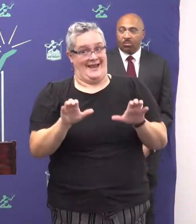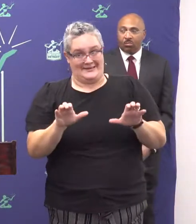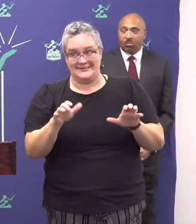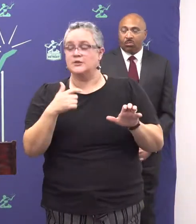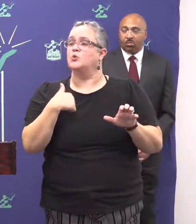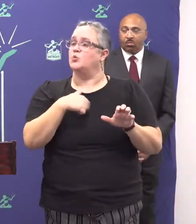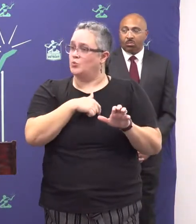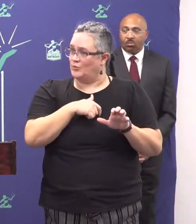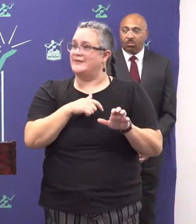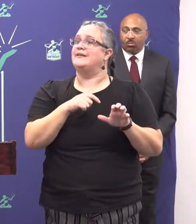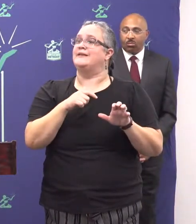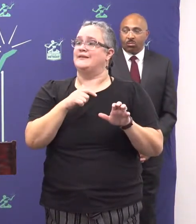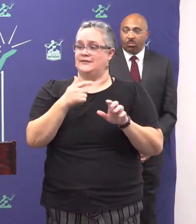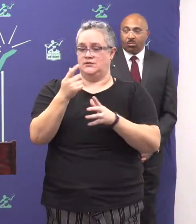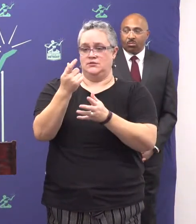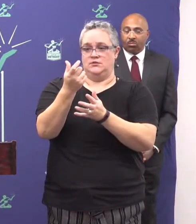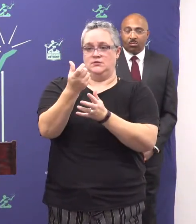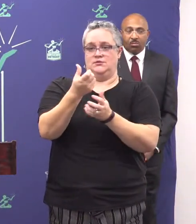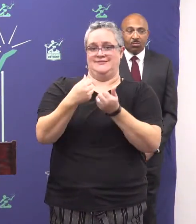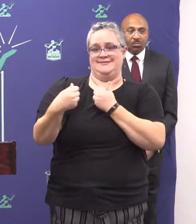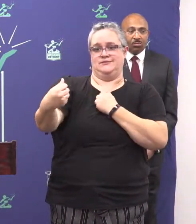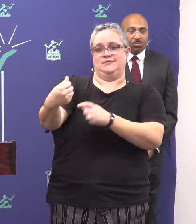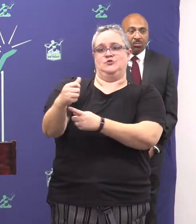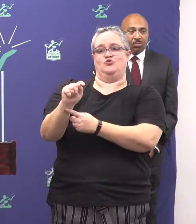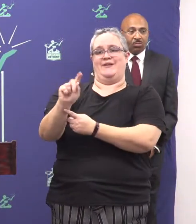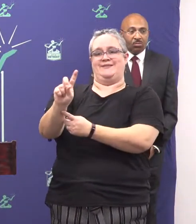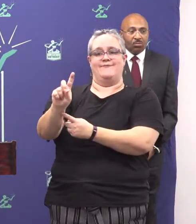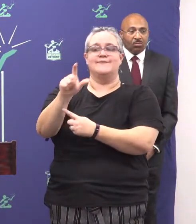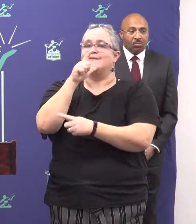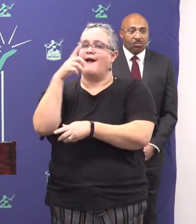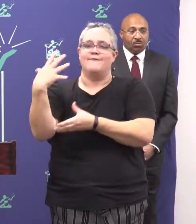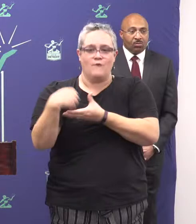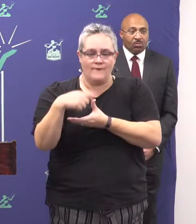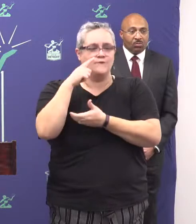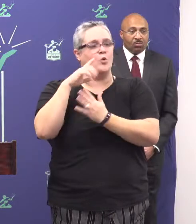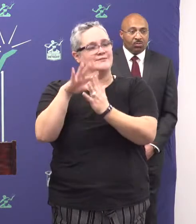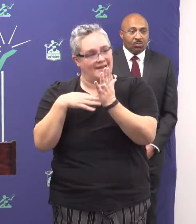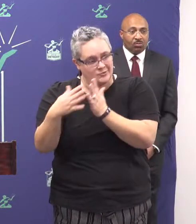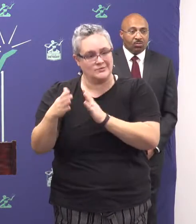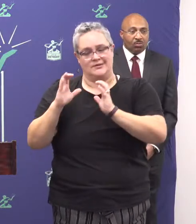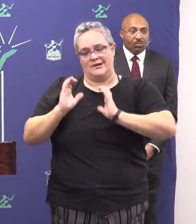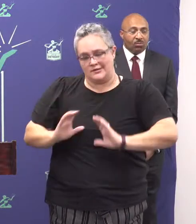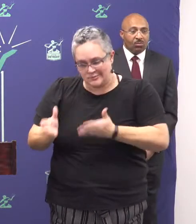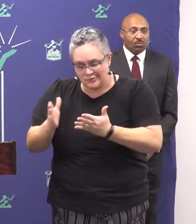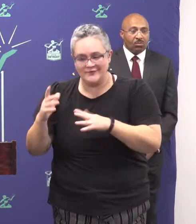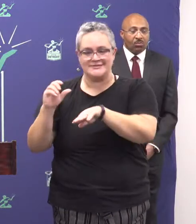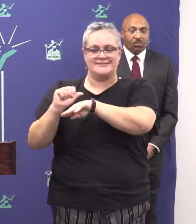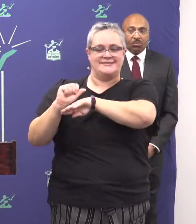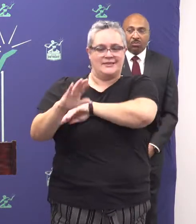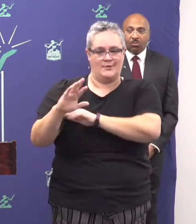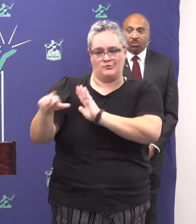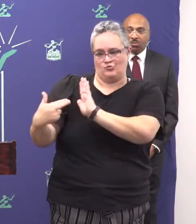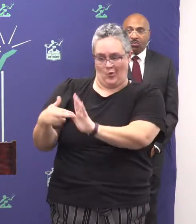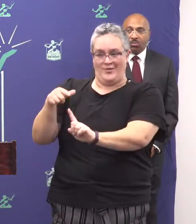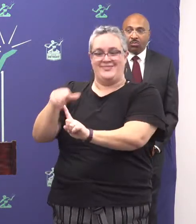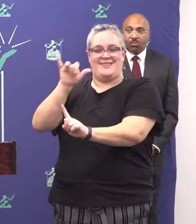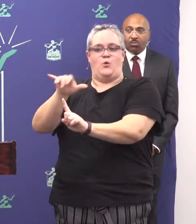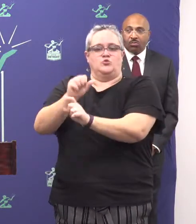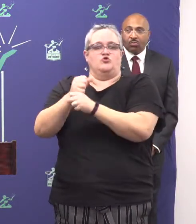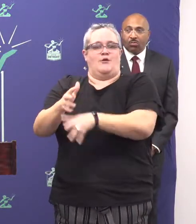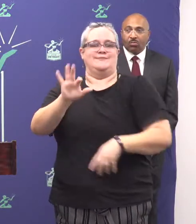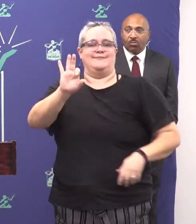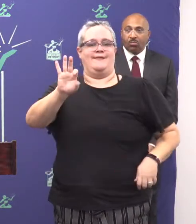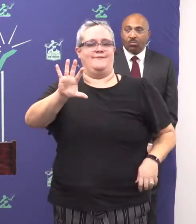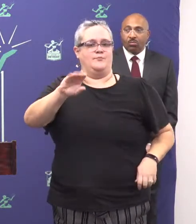had taken TransDev out of the scheduling dispatch customer service role, which was causing 95%